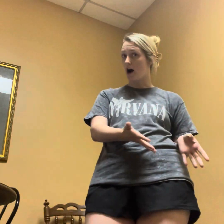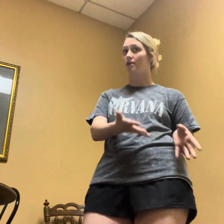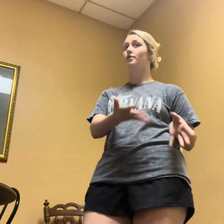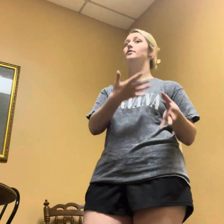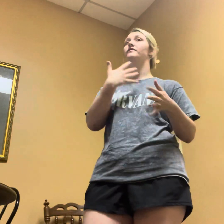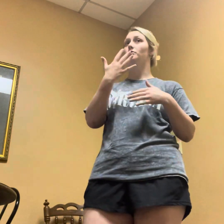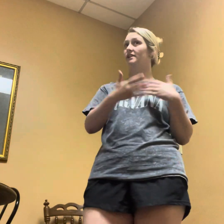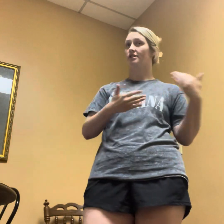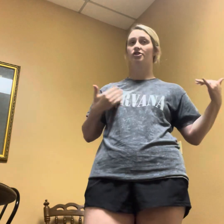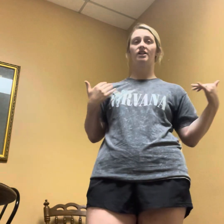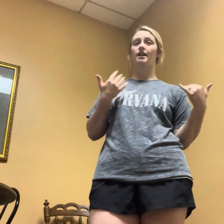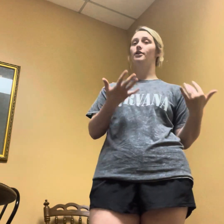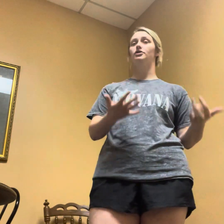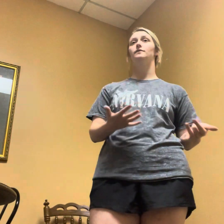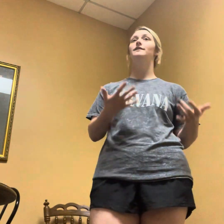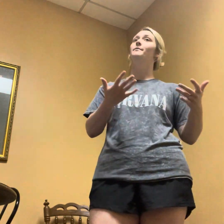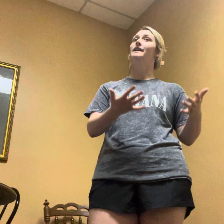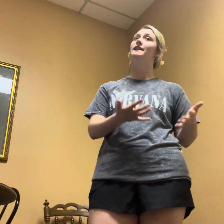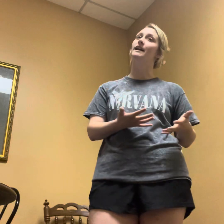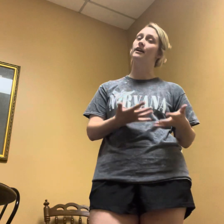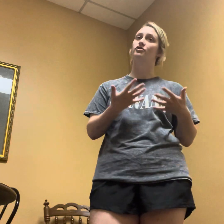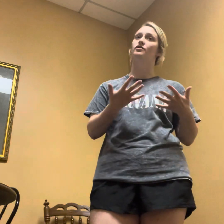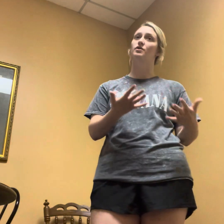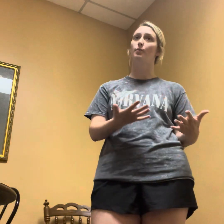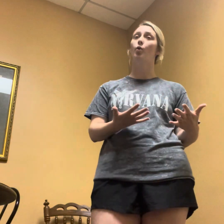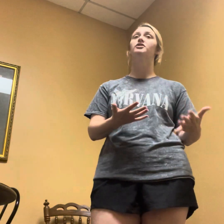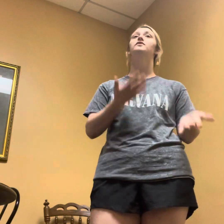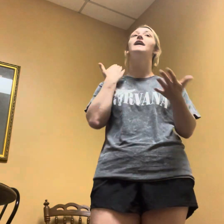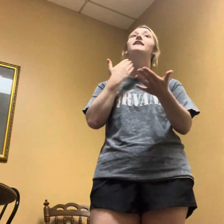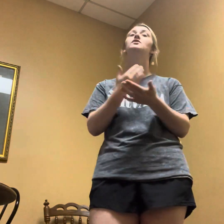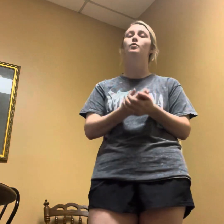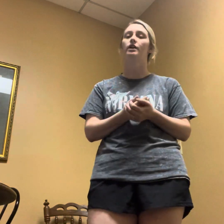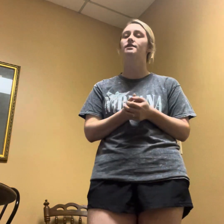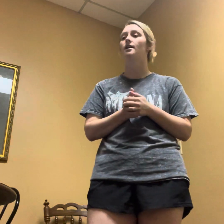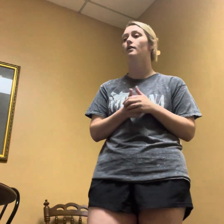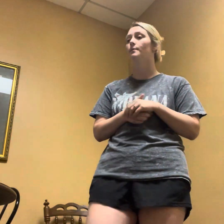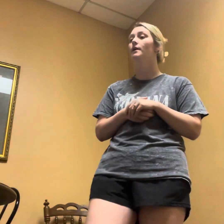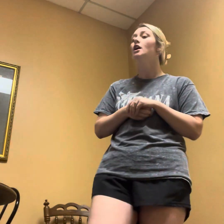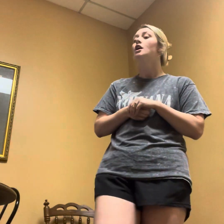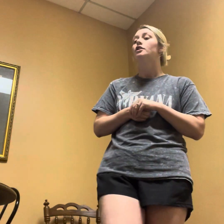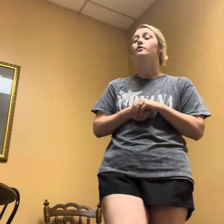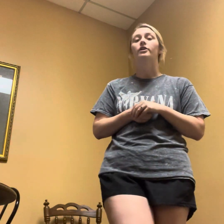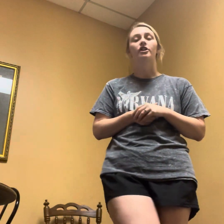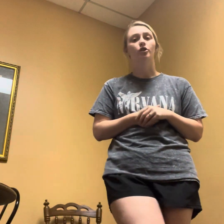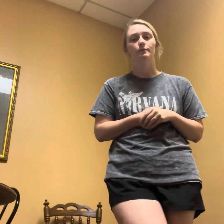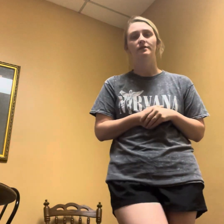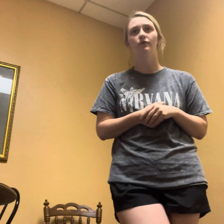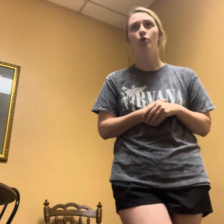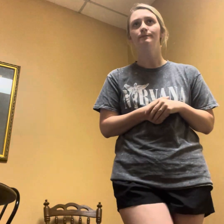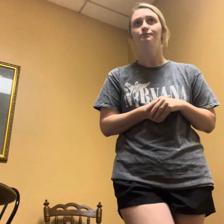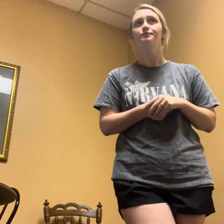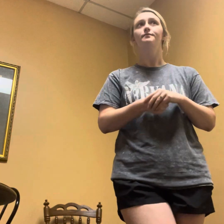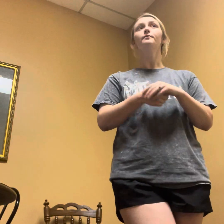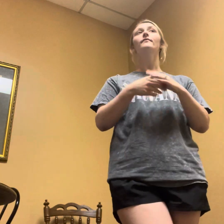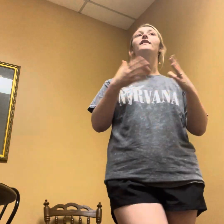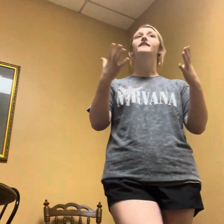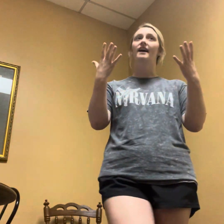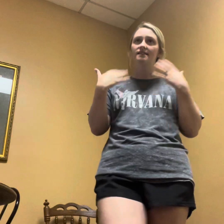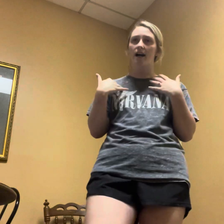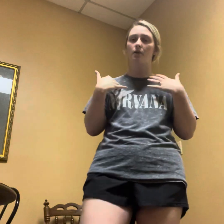not fully understand how to do it. They may need extra support. So that is what you are in groups for. Yes, I will